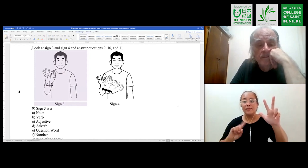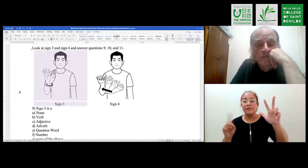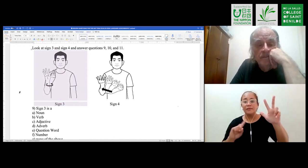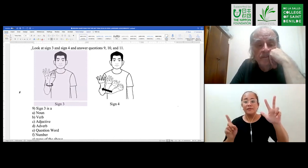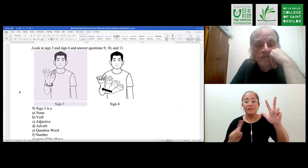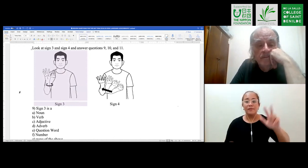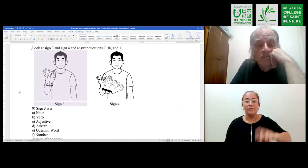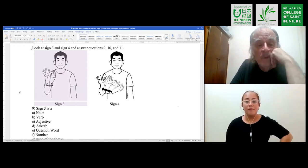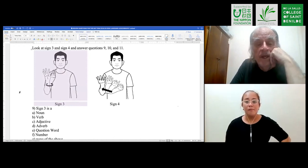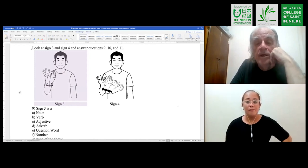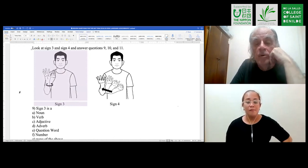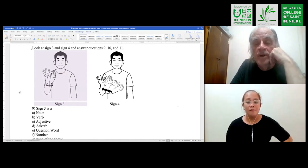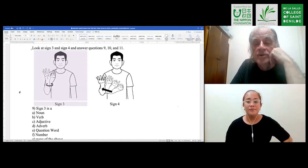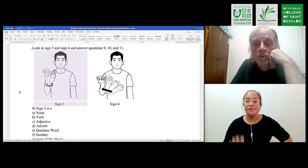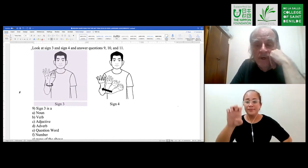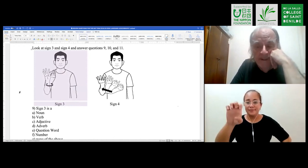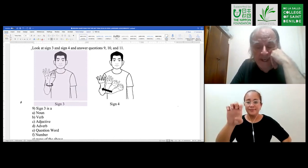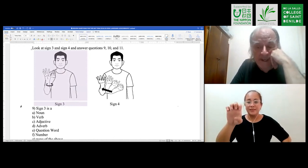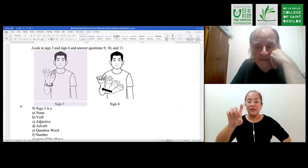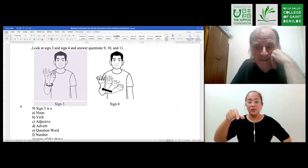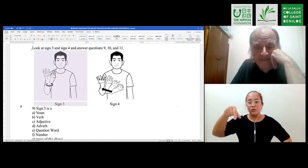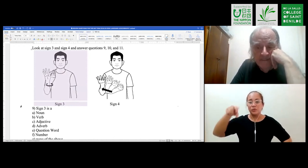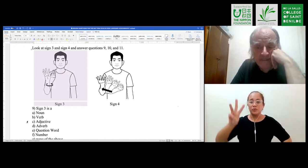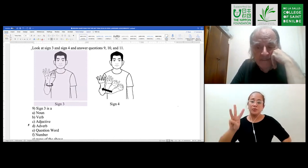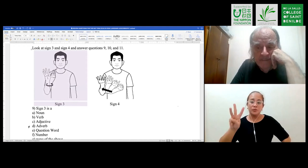E. E, a question word, yes.